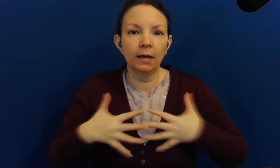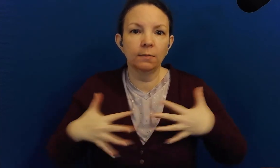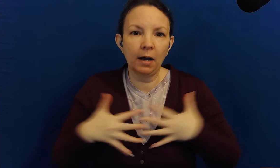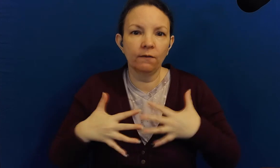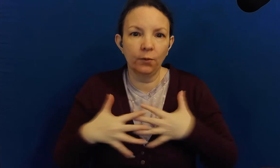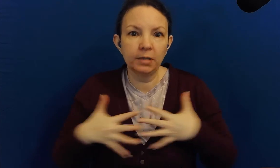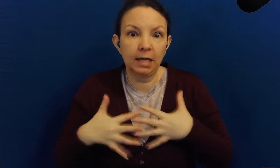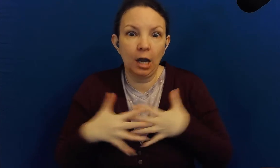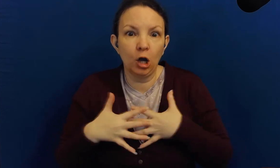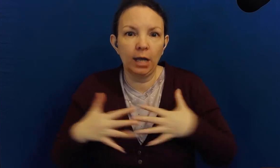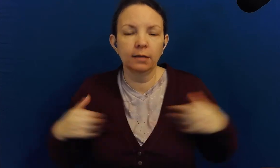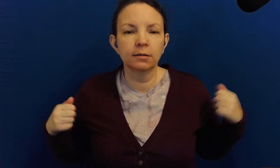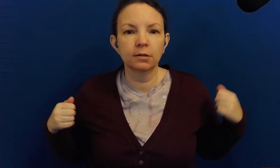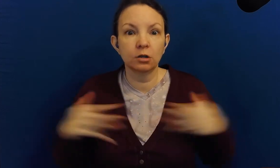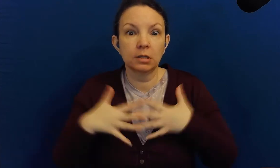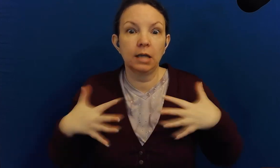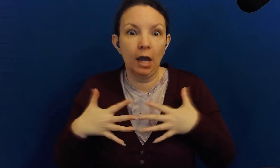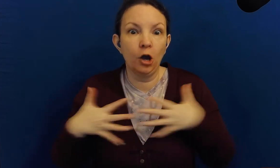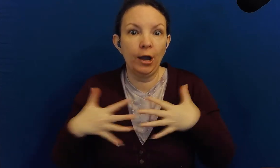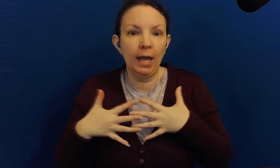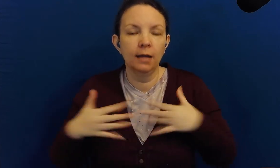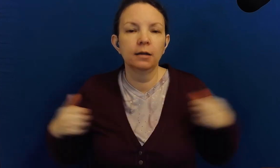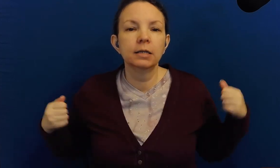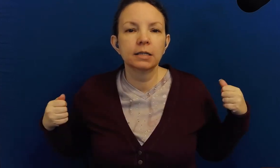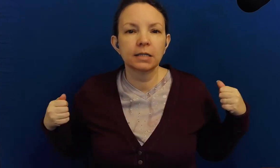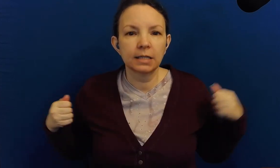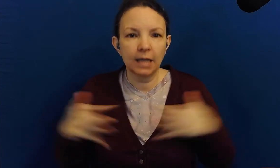and forth. Scary. So scary, scared.